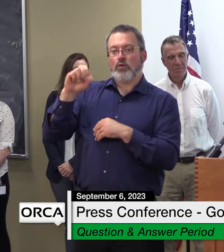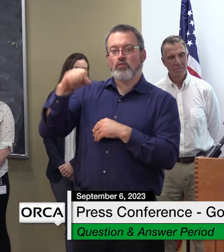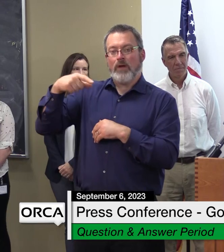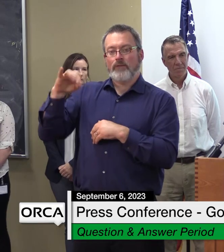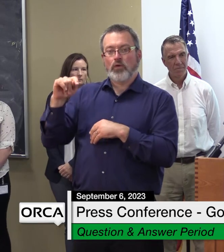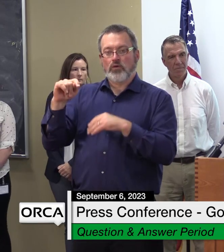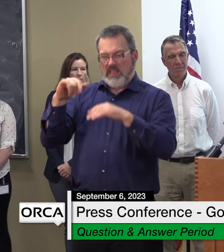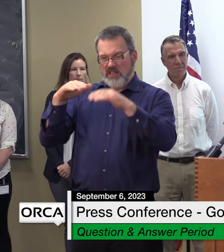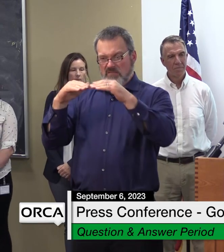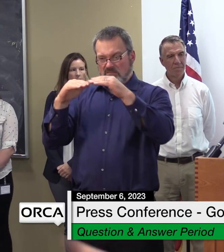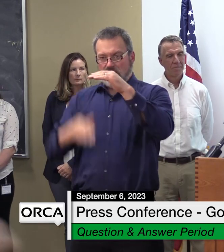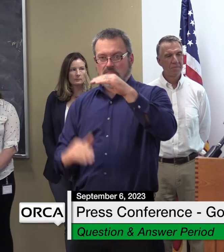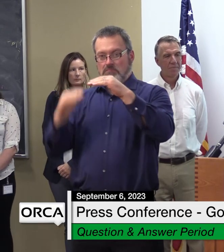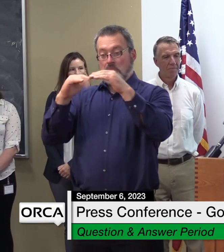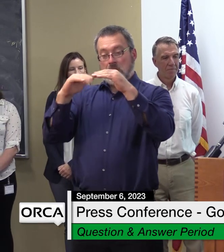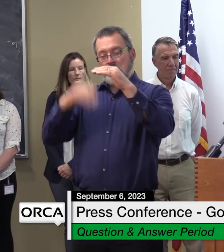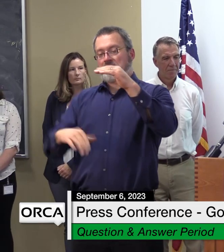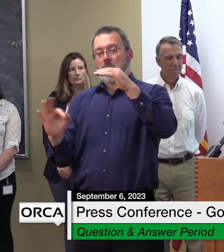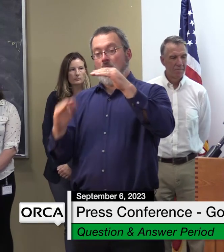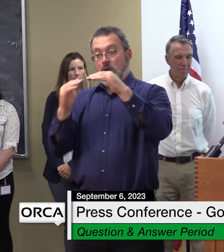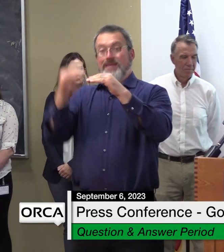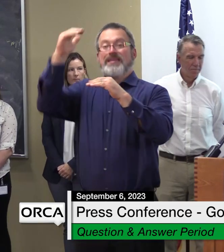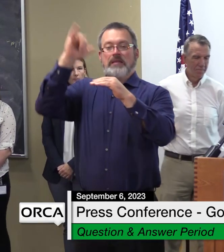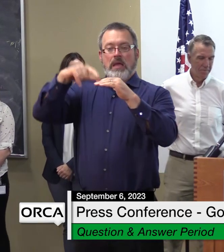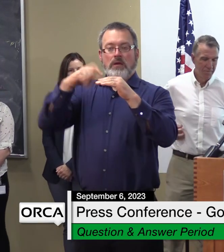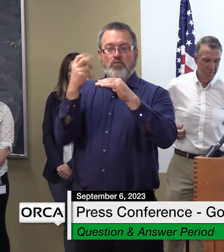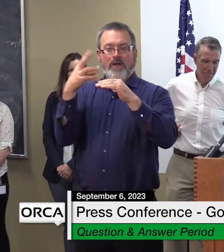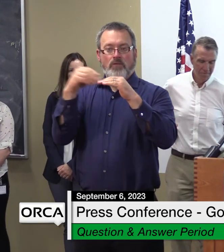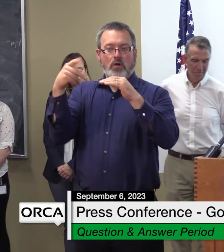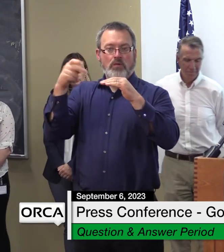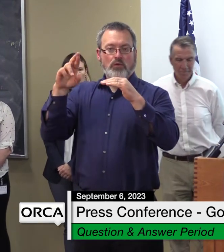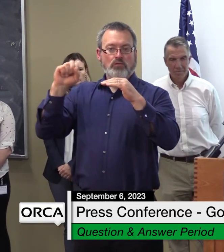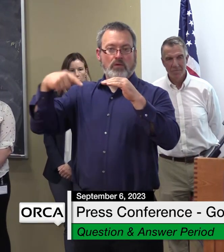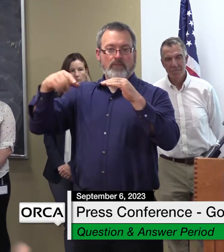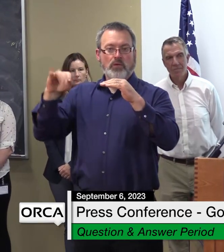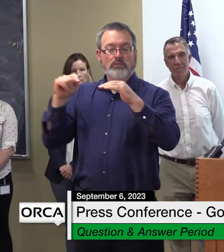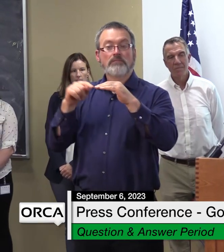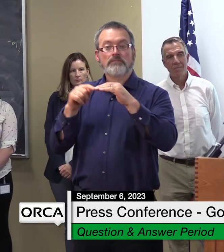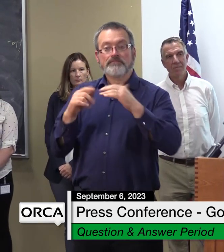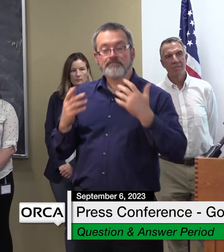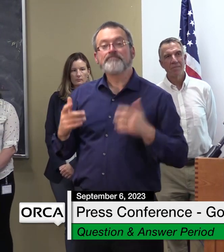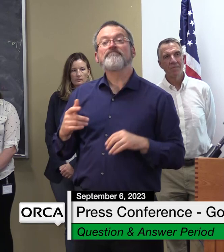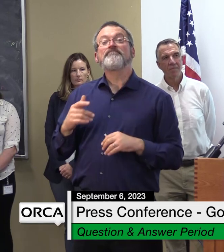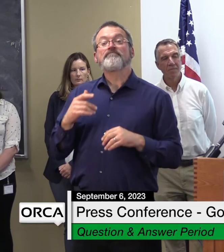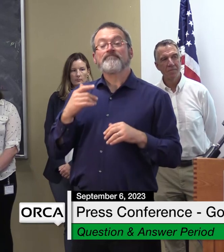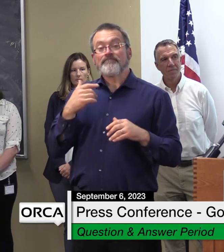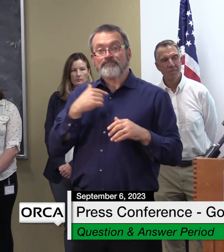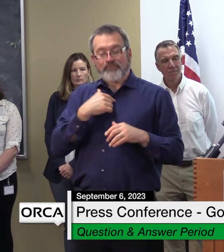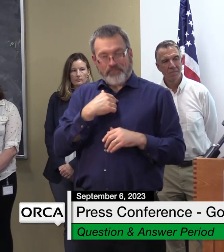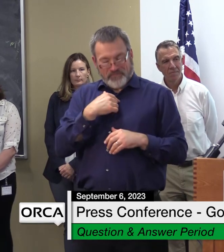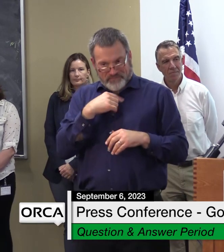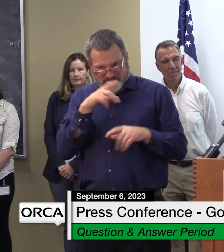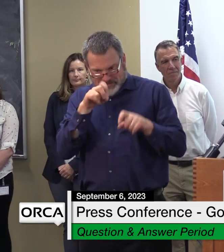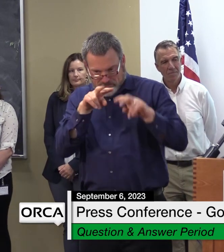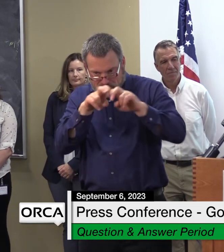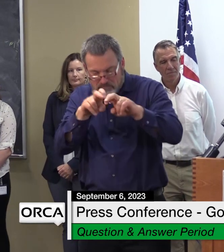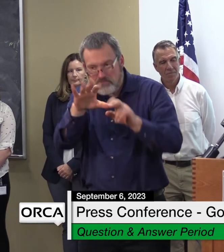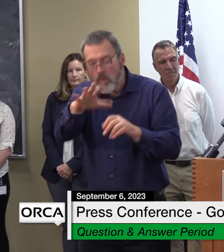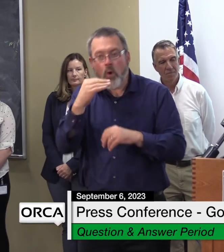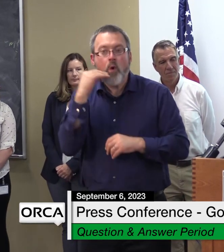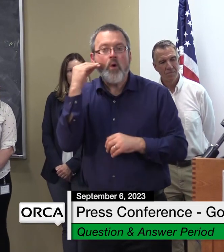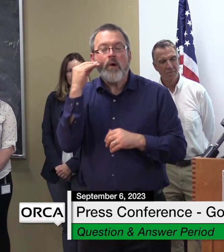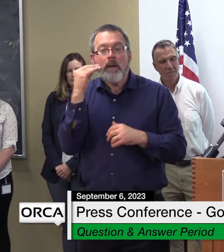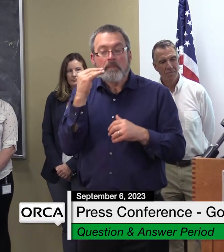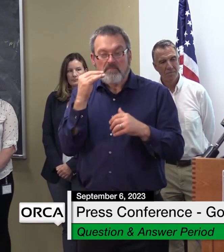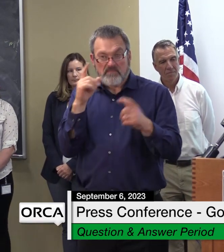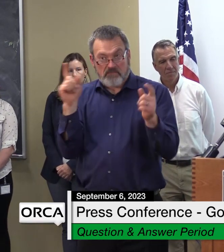To see what their status is, to see if they have a housing situation that they're good with,